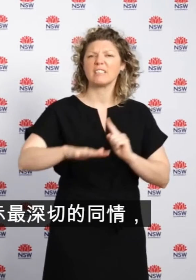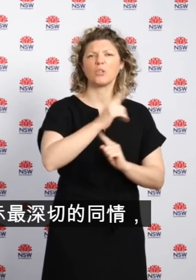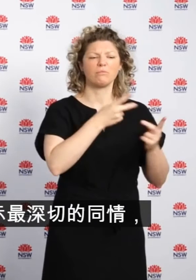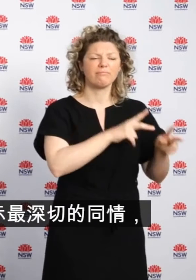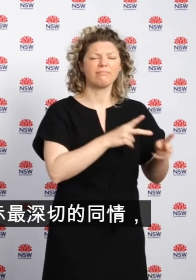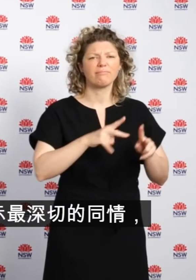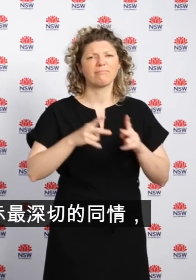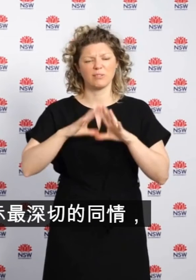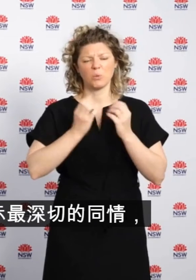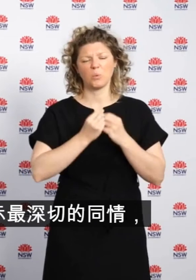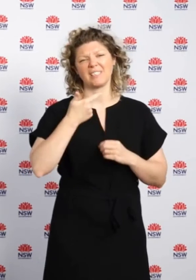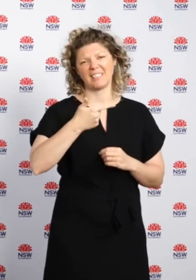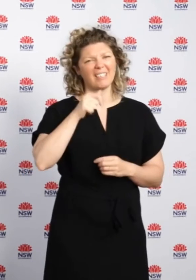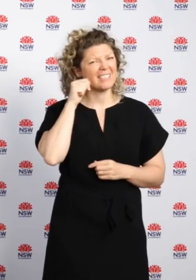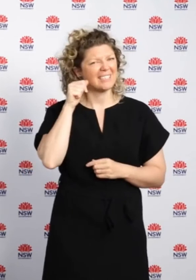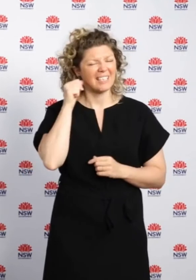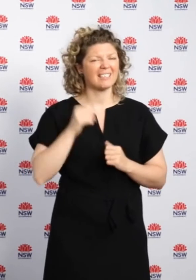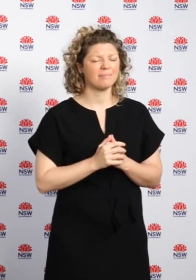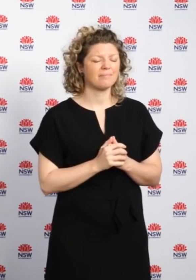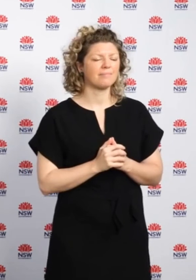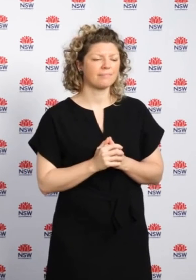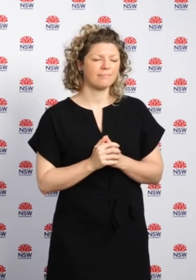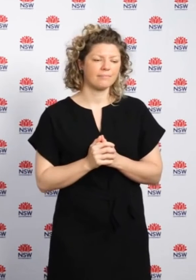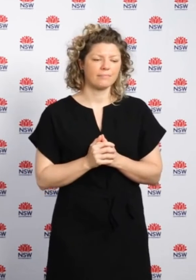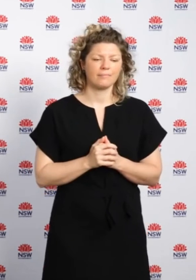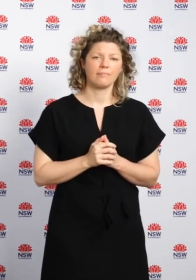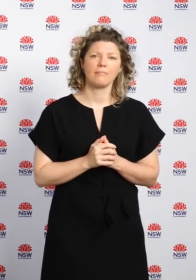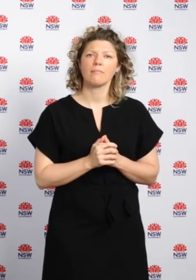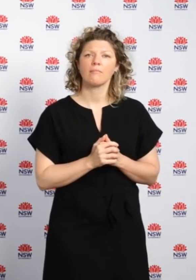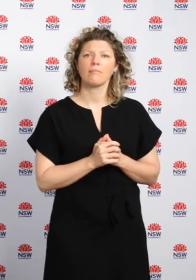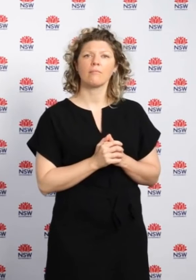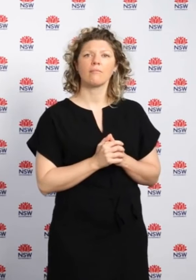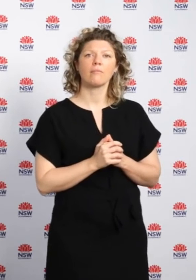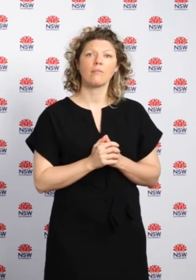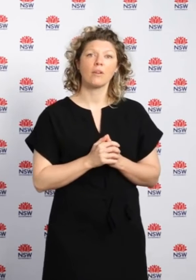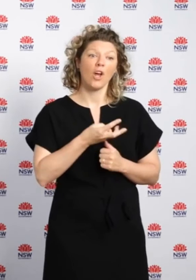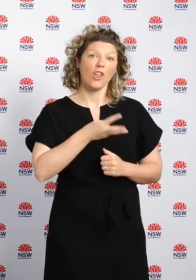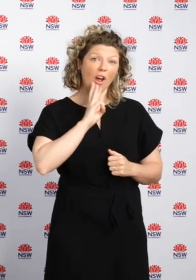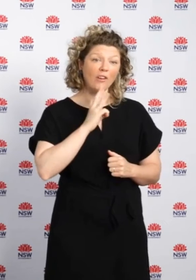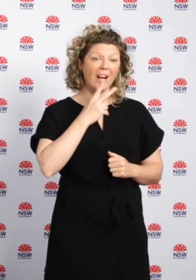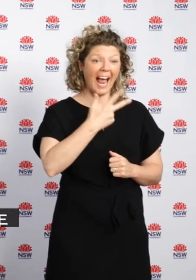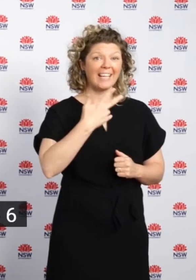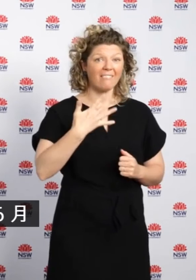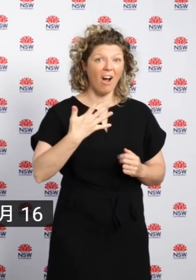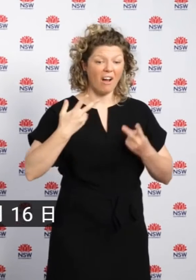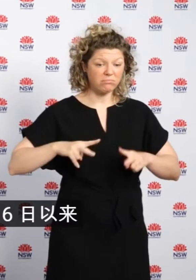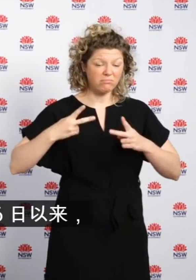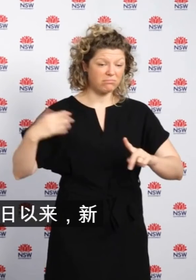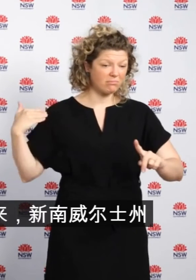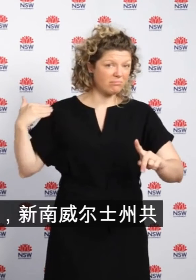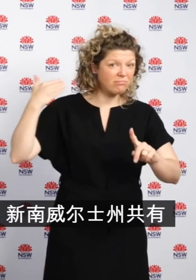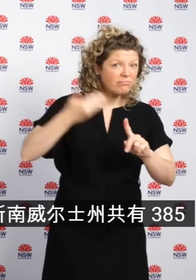have died. There have been a total of 385 COVID-related deaths in New South Wales since the 16th of